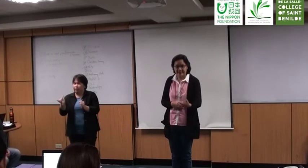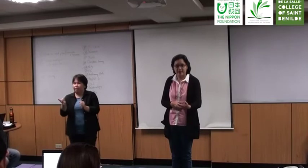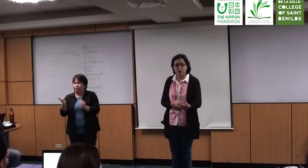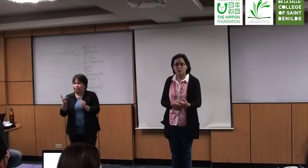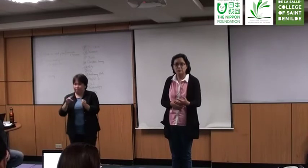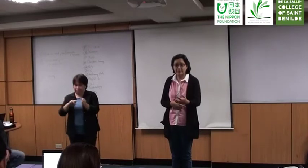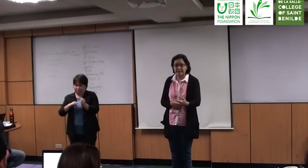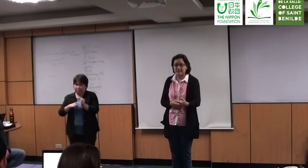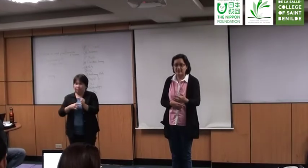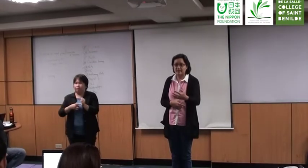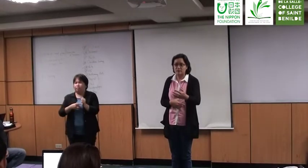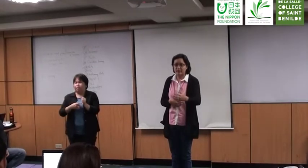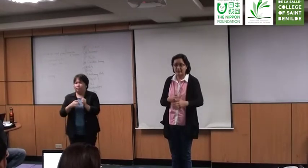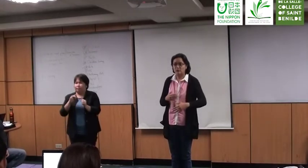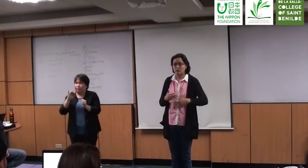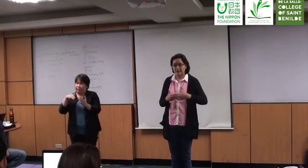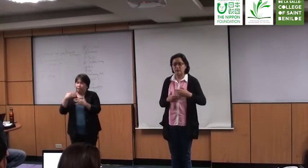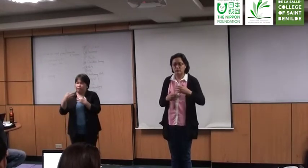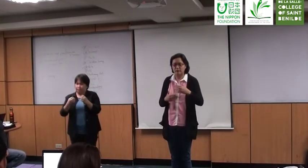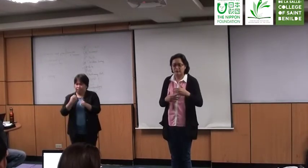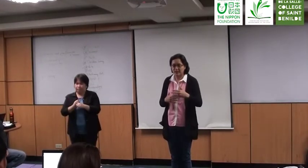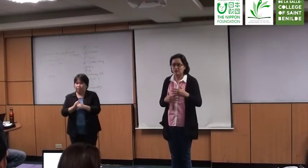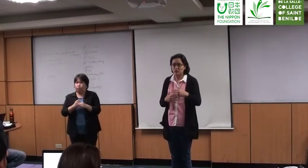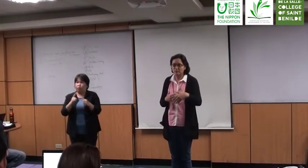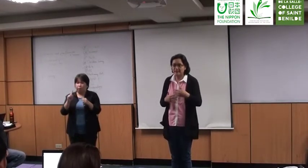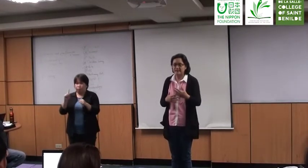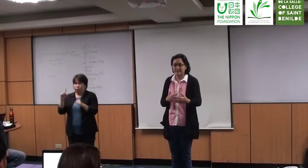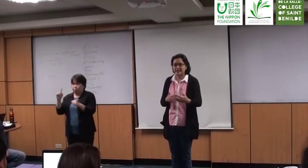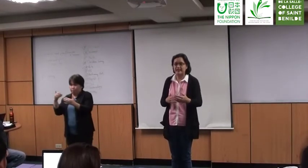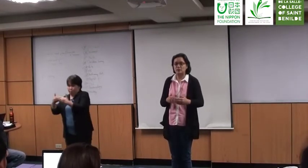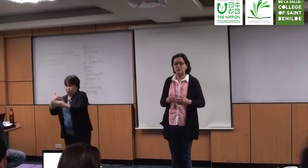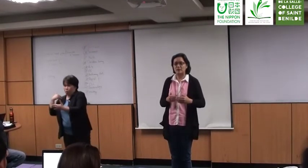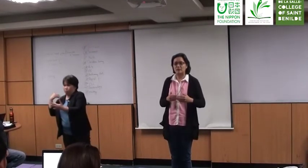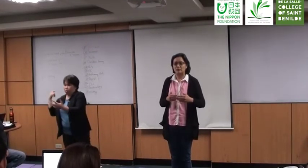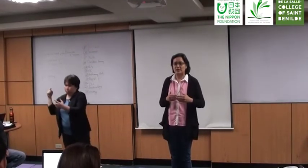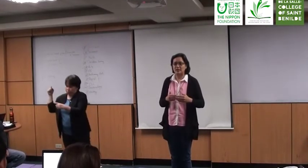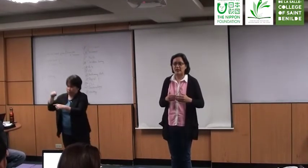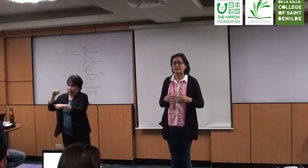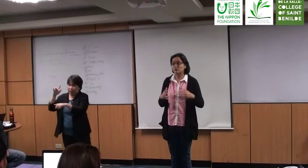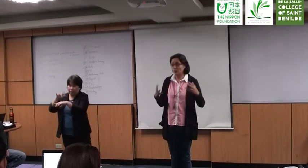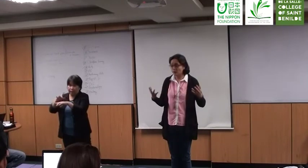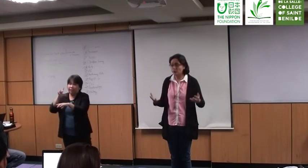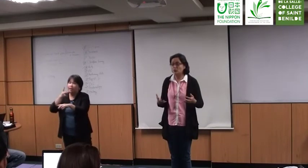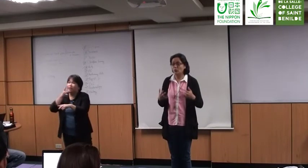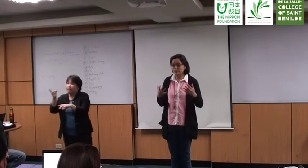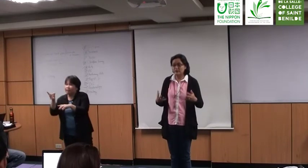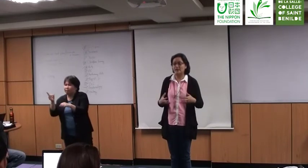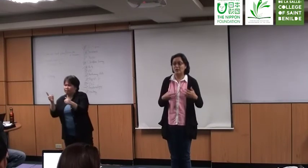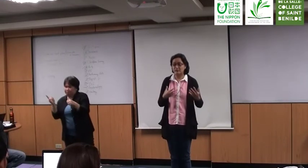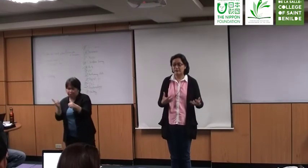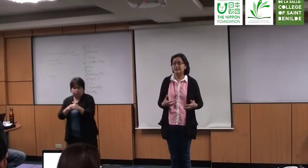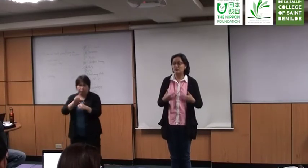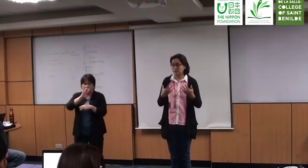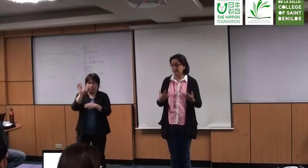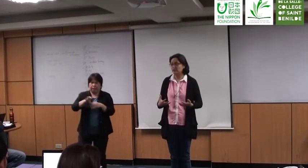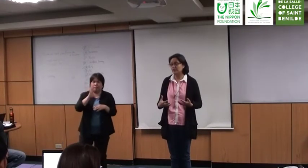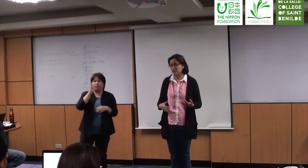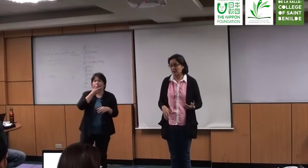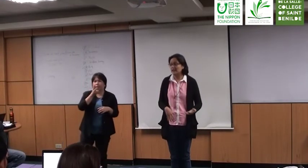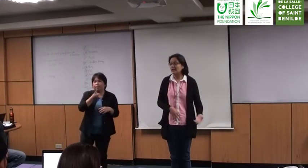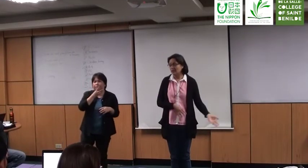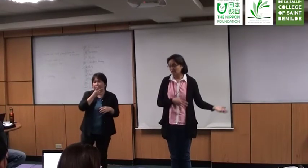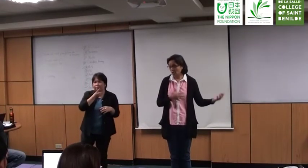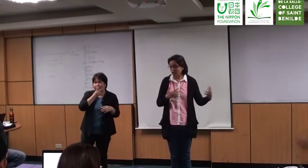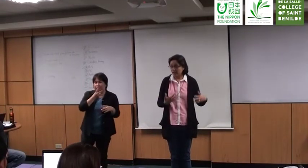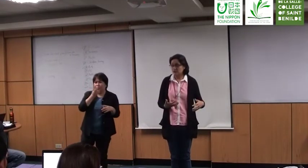For grade 8 to complete, we can complete that. For us to complete the grade 8, we have to go through, hopefully our funding will be